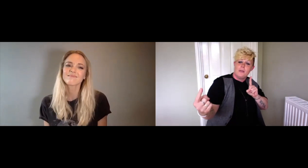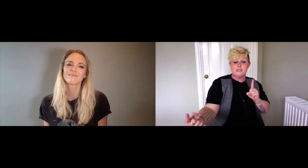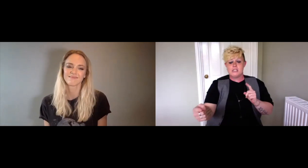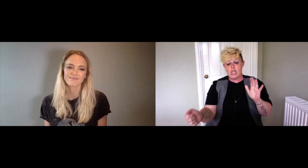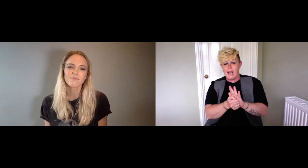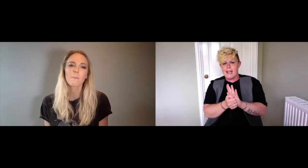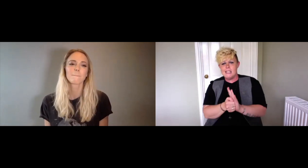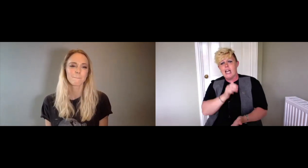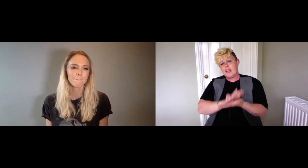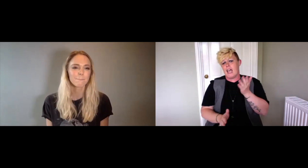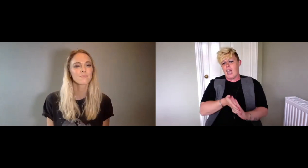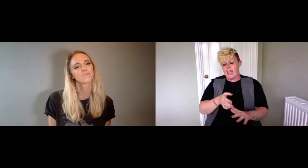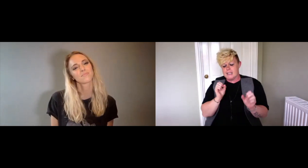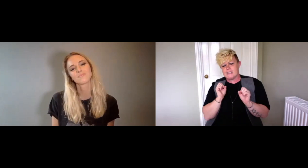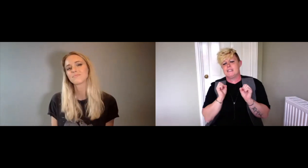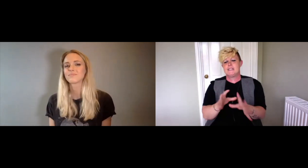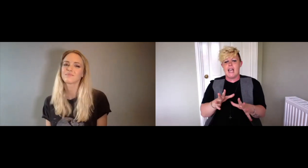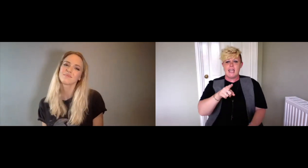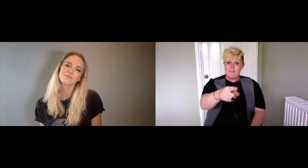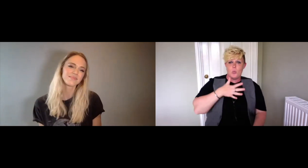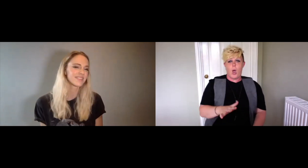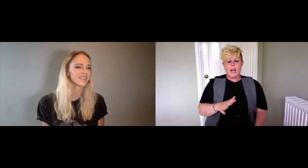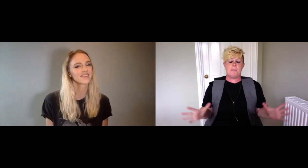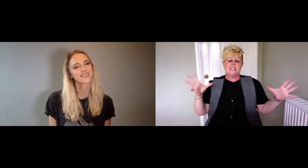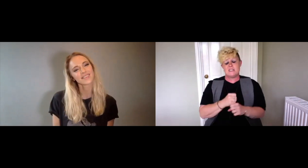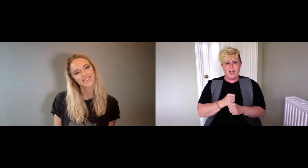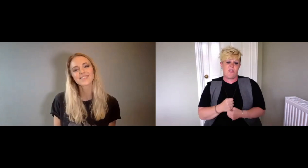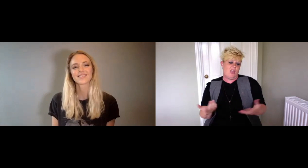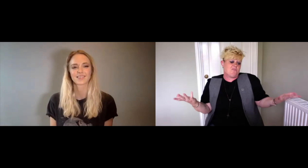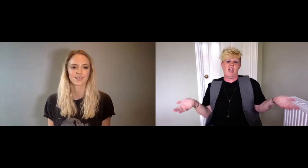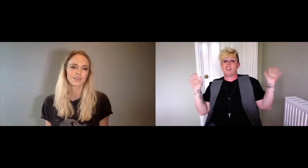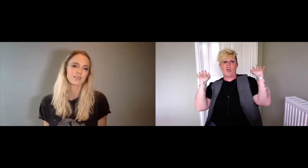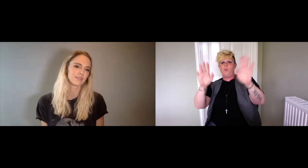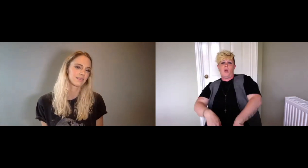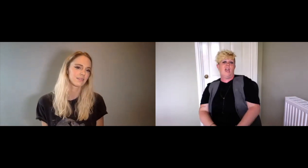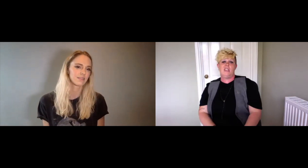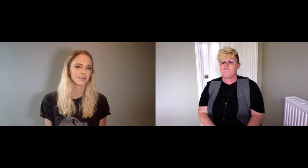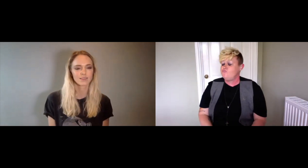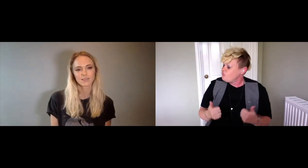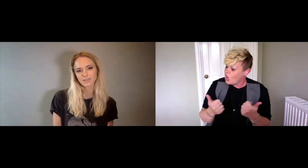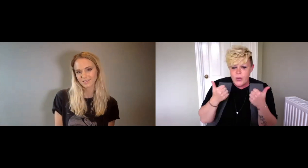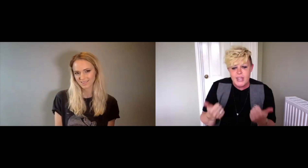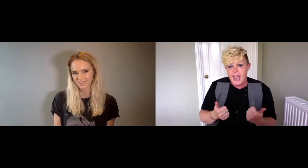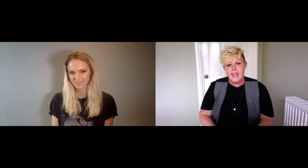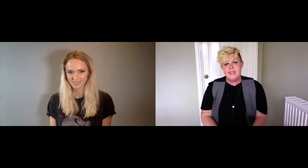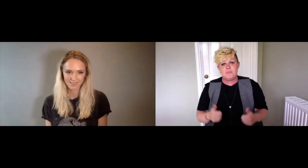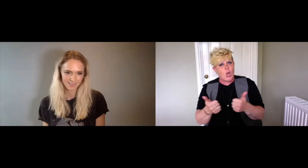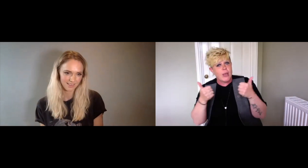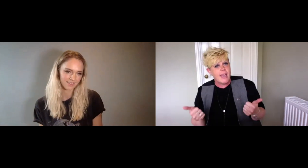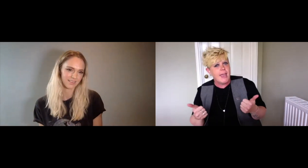walk away. This is childish, I said what I had to say. If you wanna be silent, have it your way, okay.